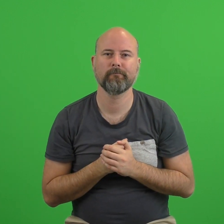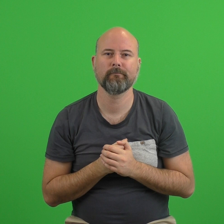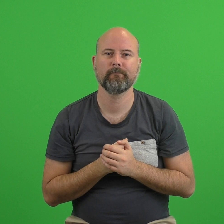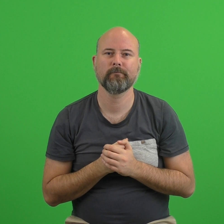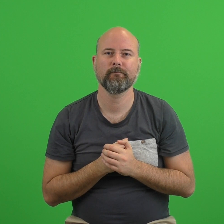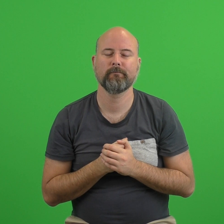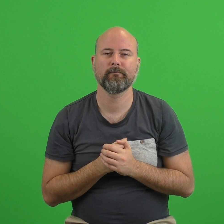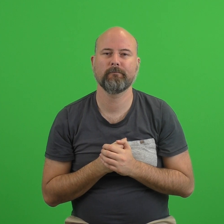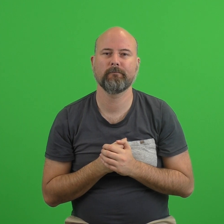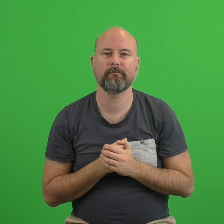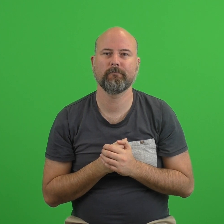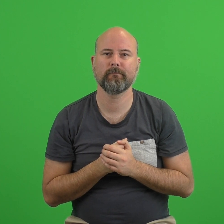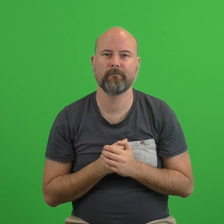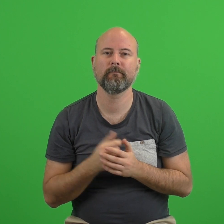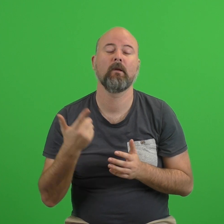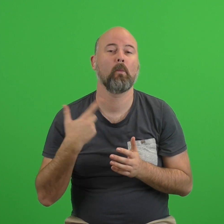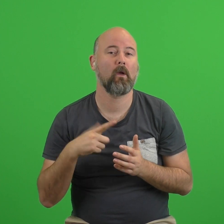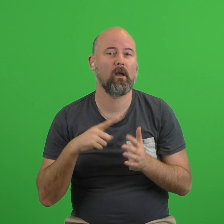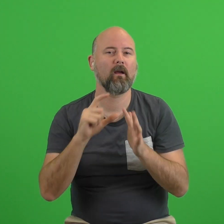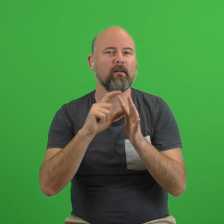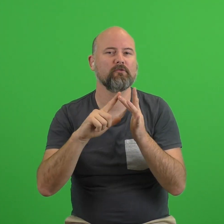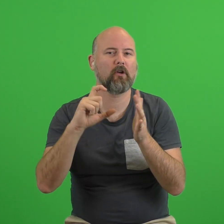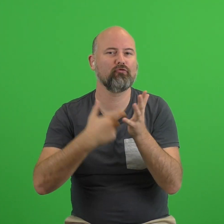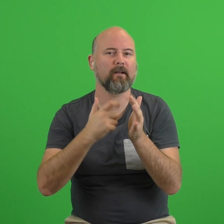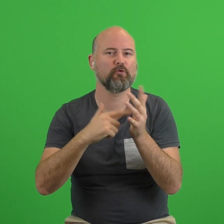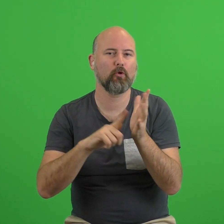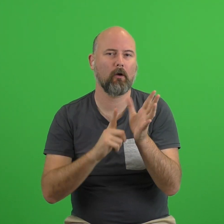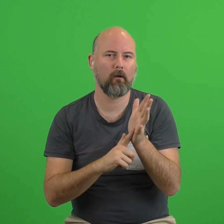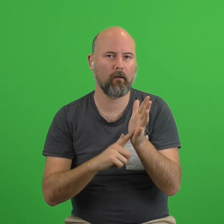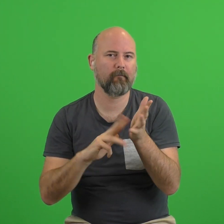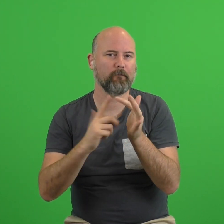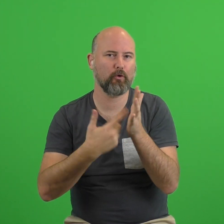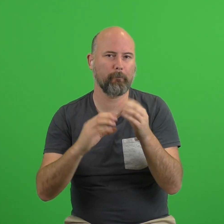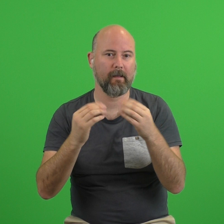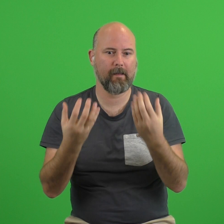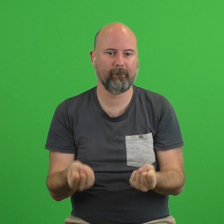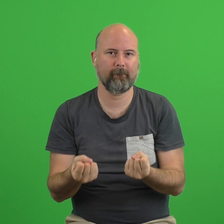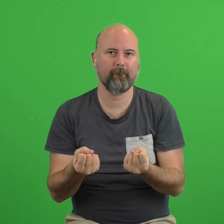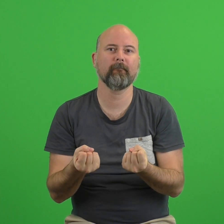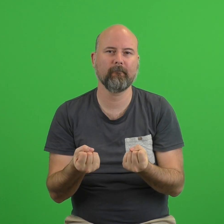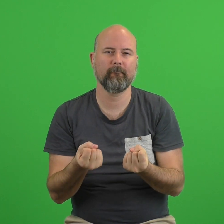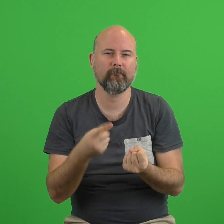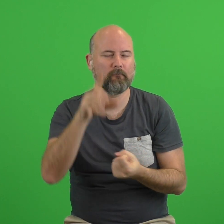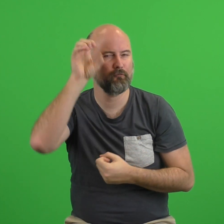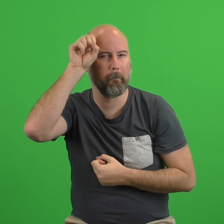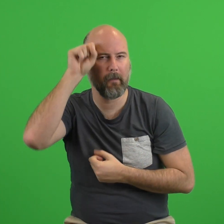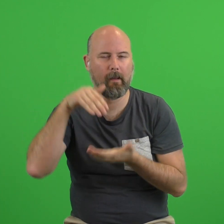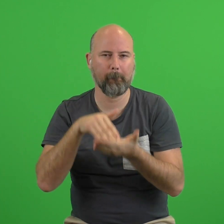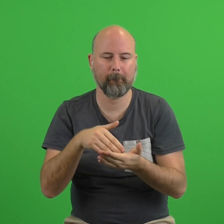more likely to repeat the sign over and over again. So it's important